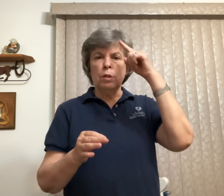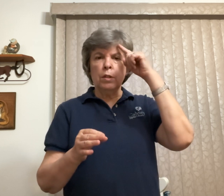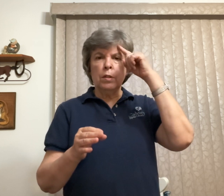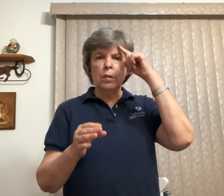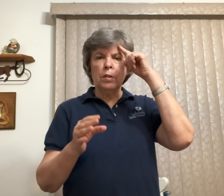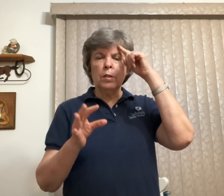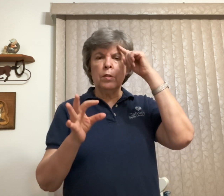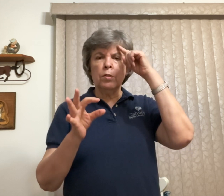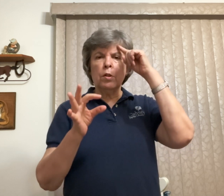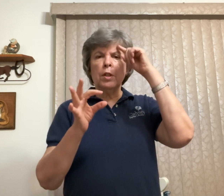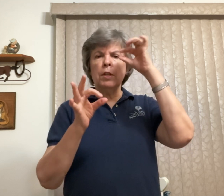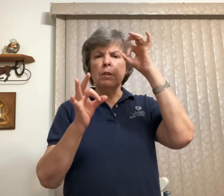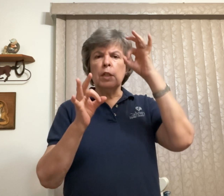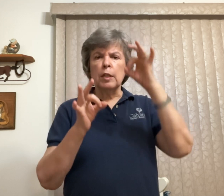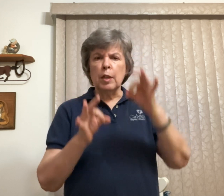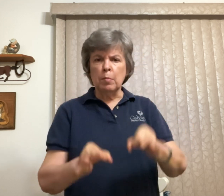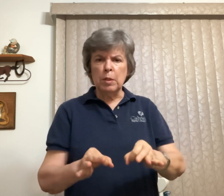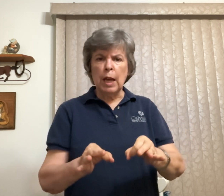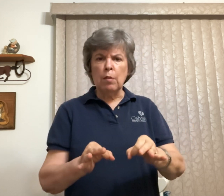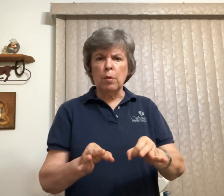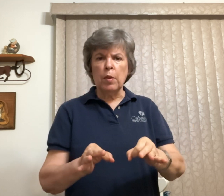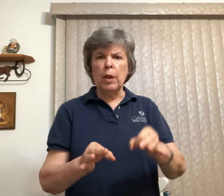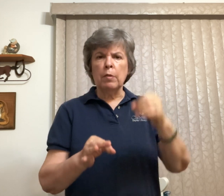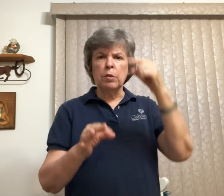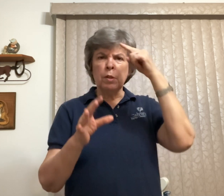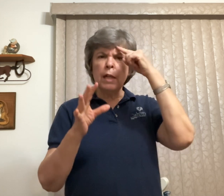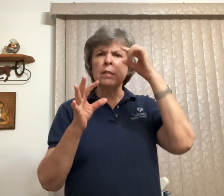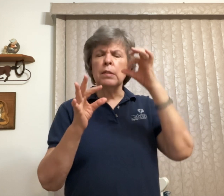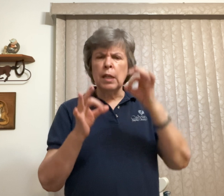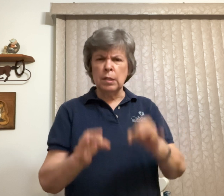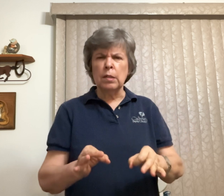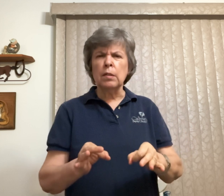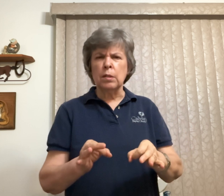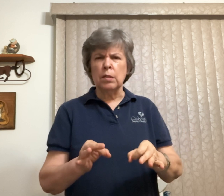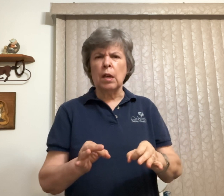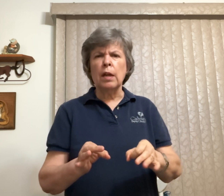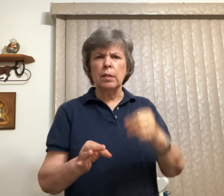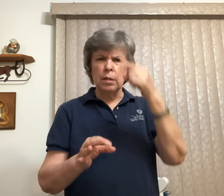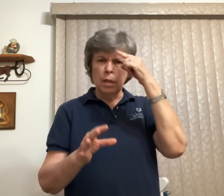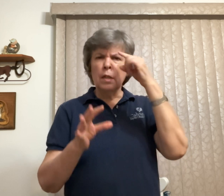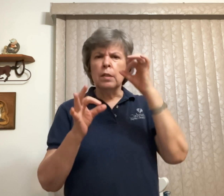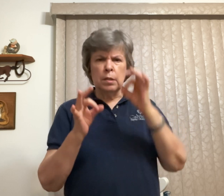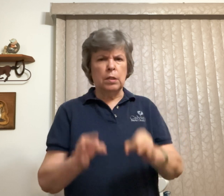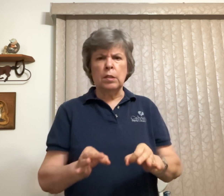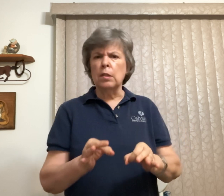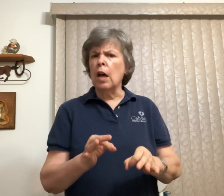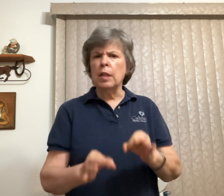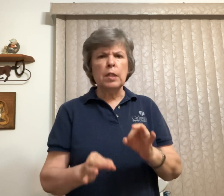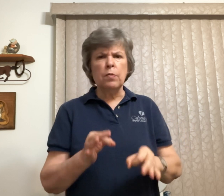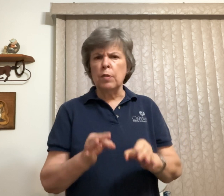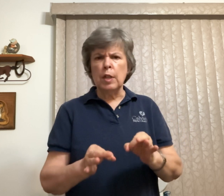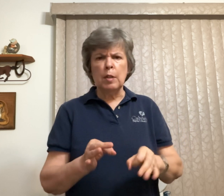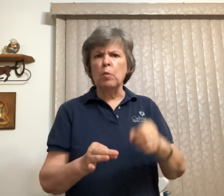can start here and then come down with F. So that's decided. It's not iffy anymore.